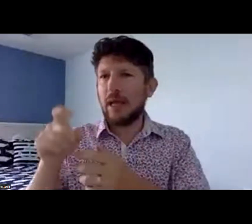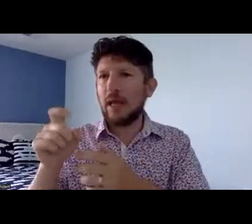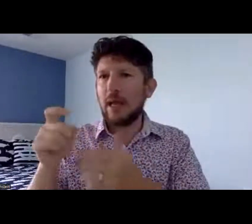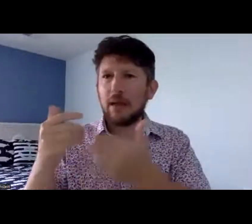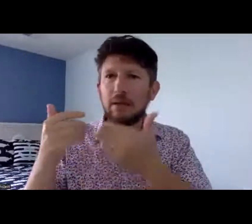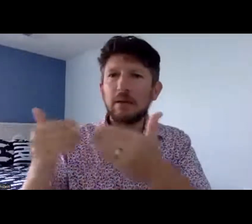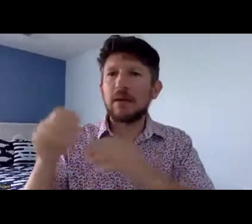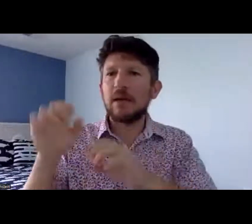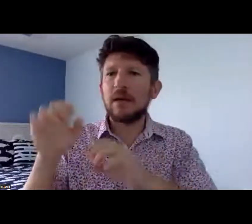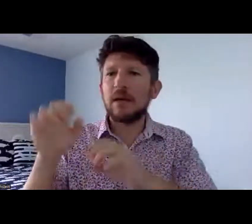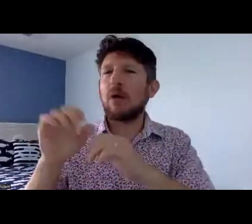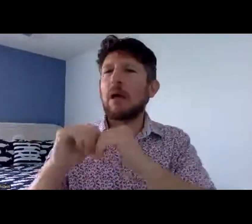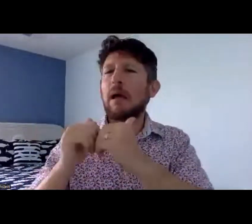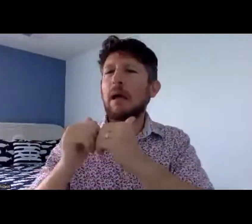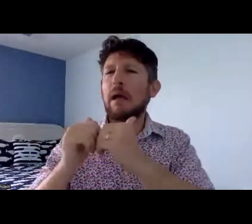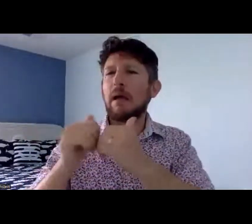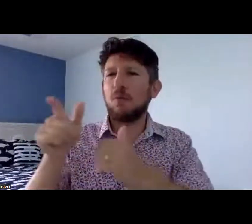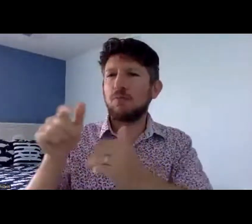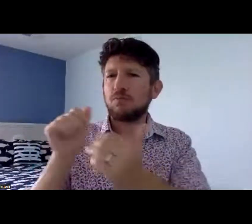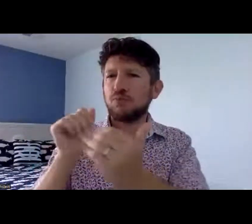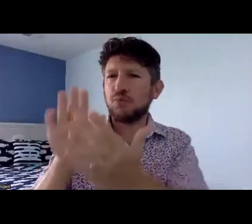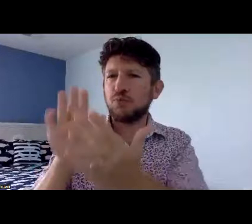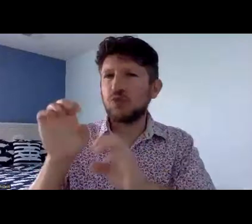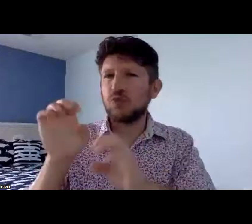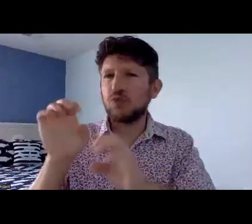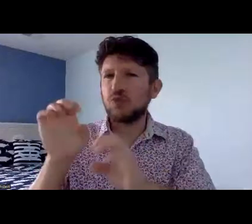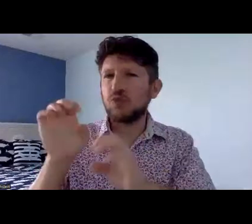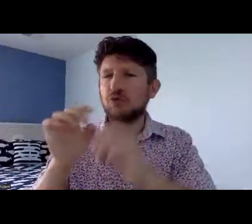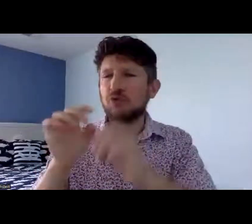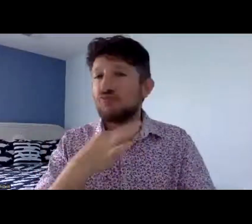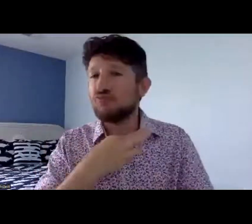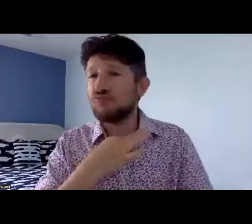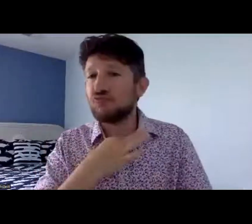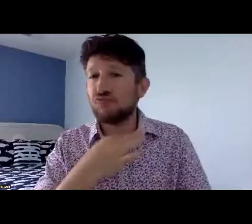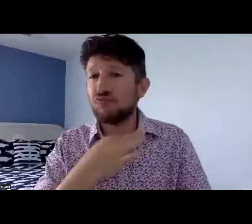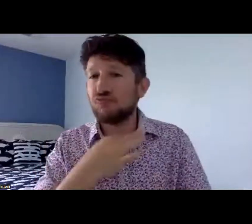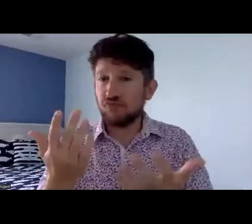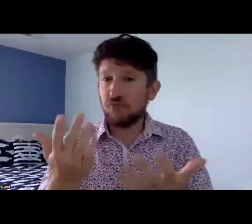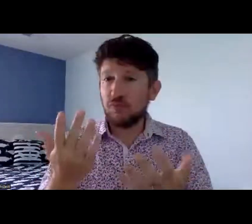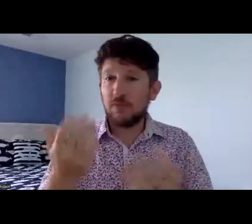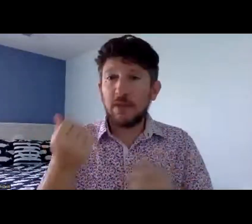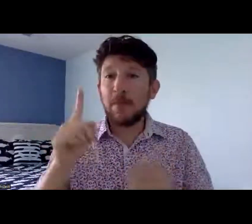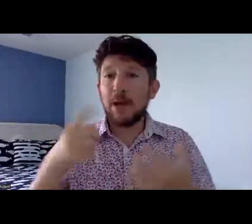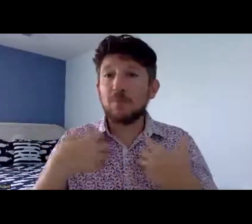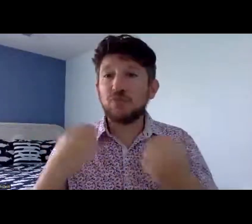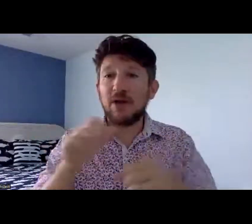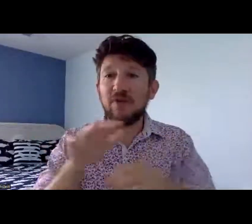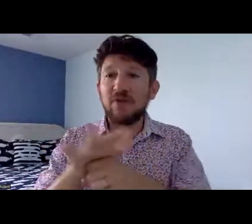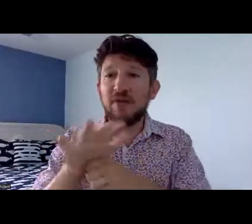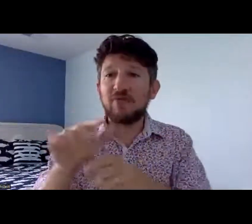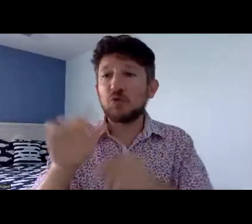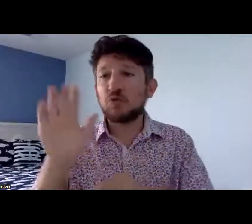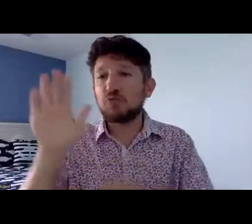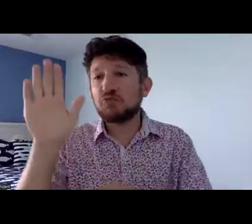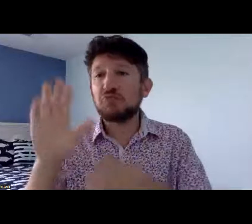way screening of deaf children has been impactful for them in their approach